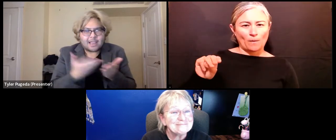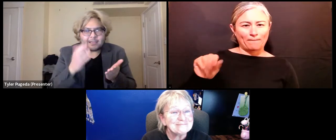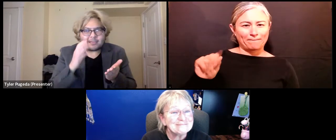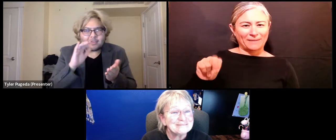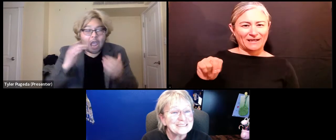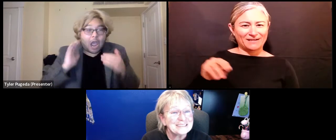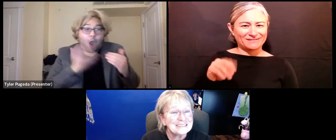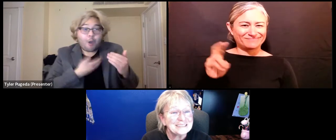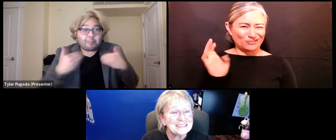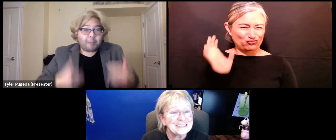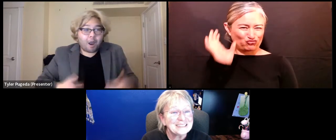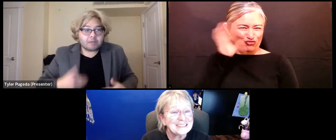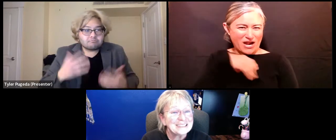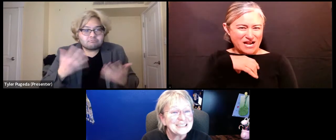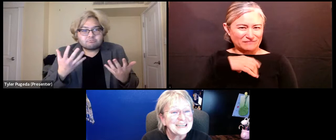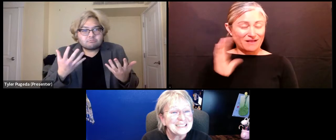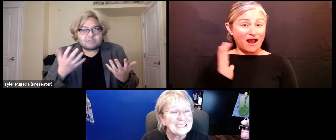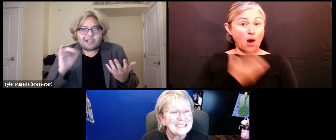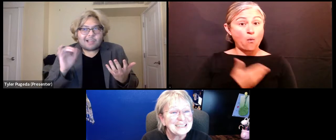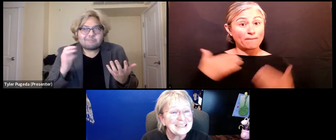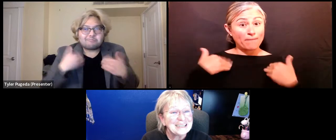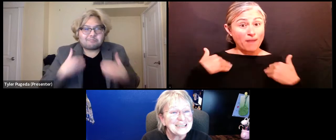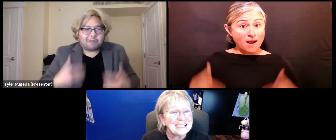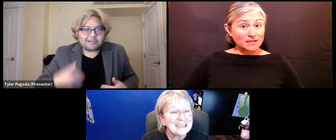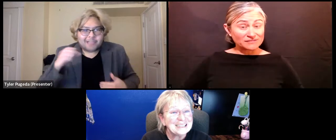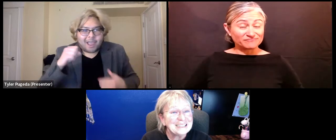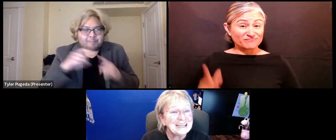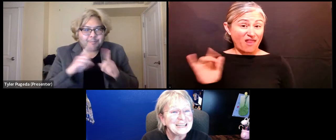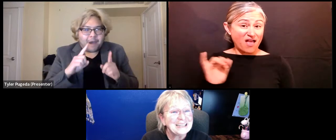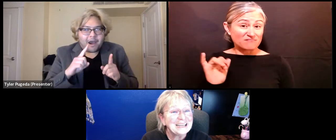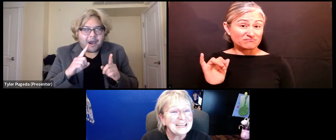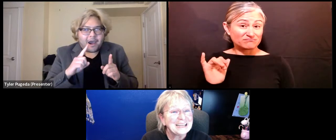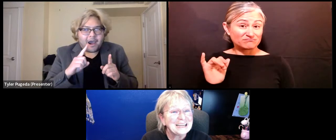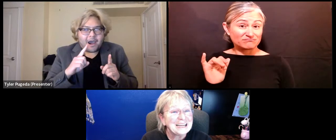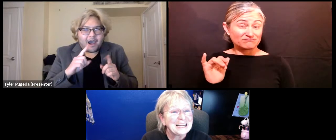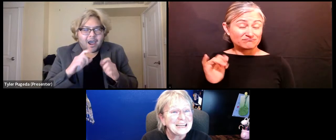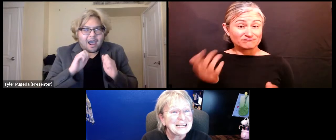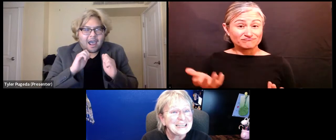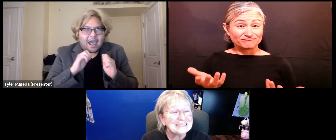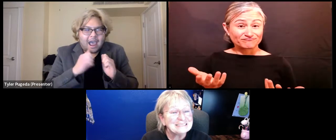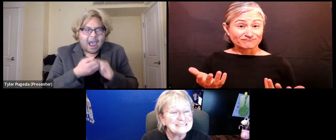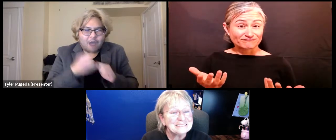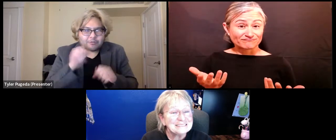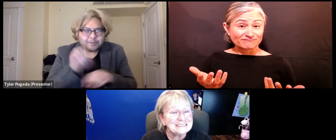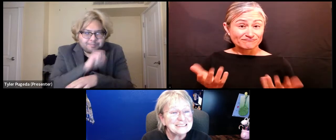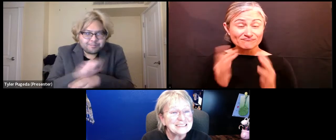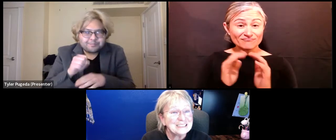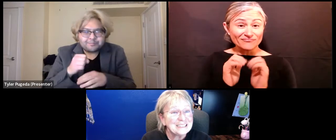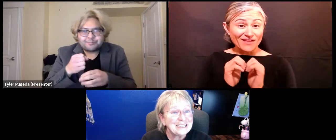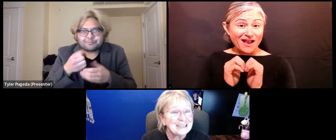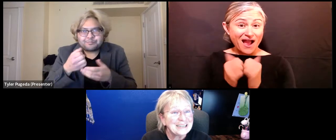and how, really strange things, how our body, is,